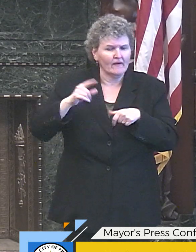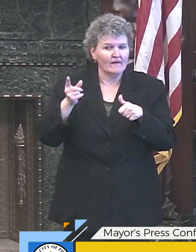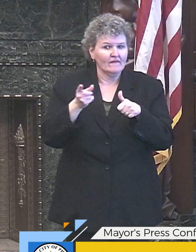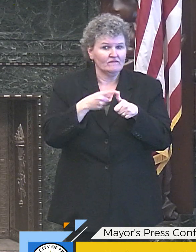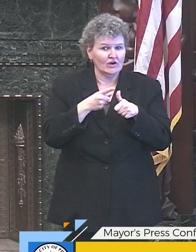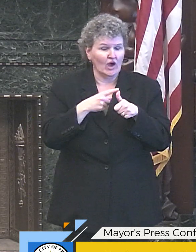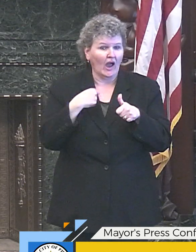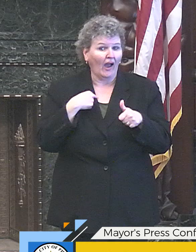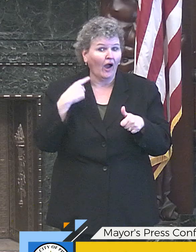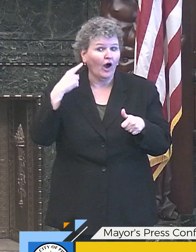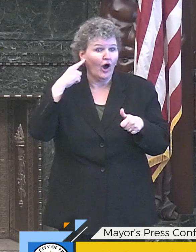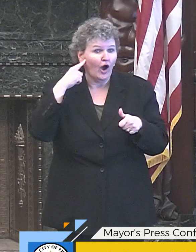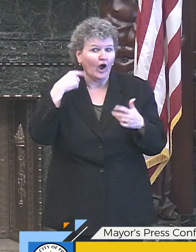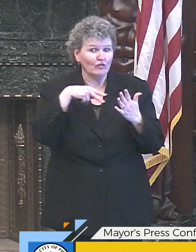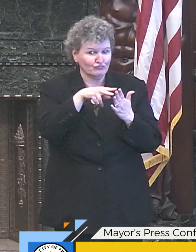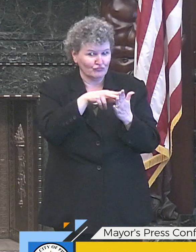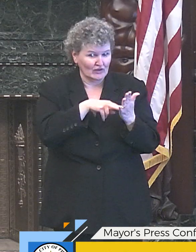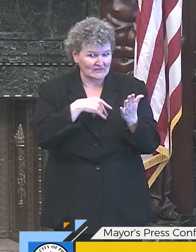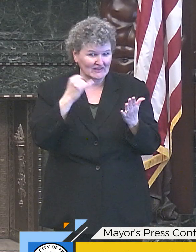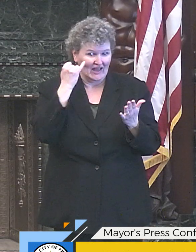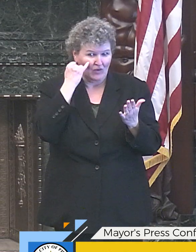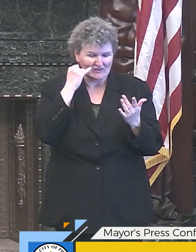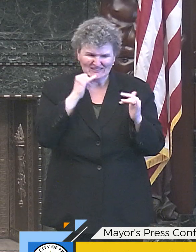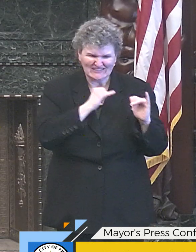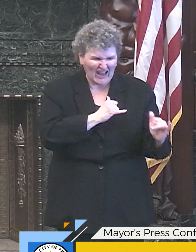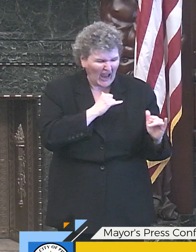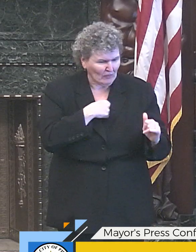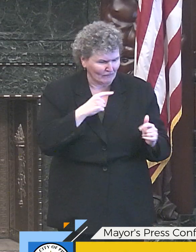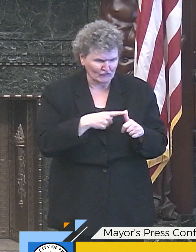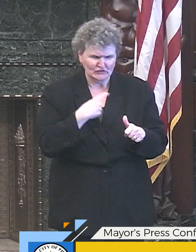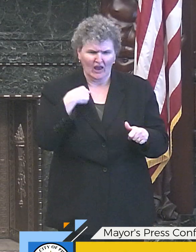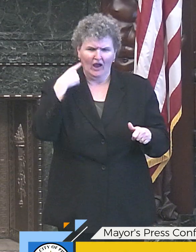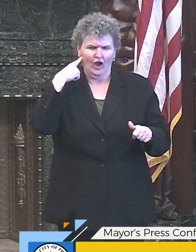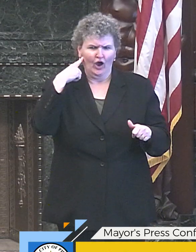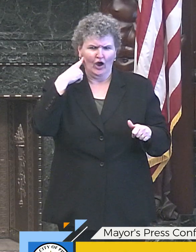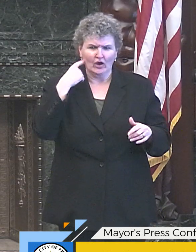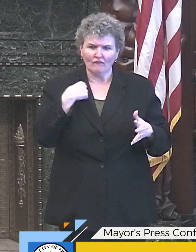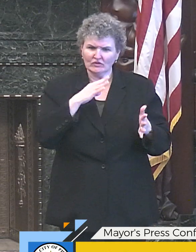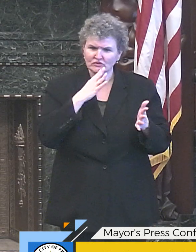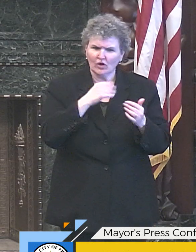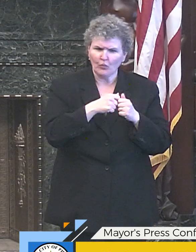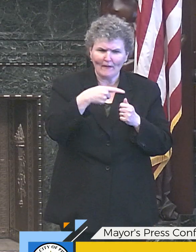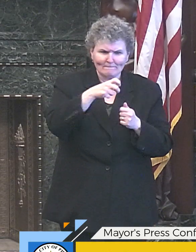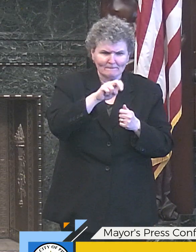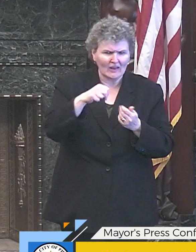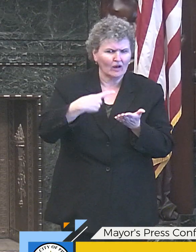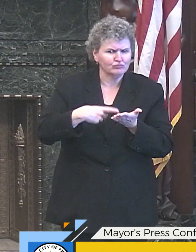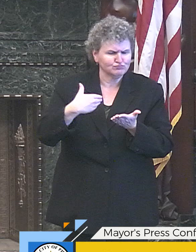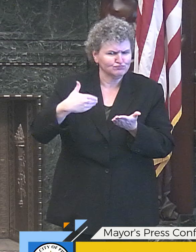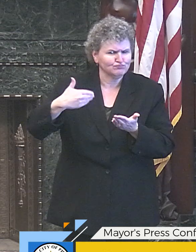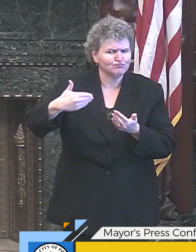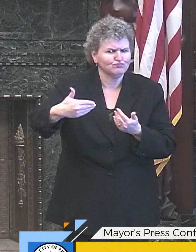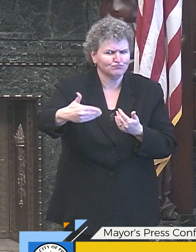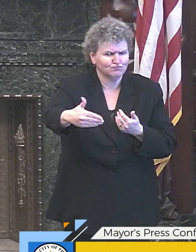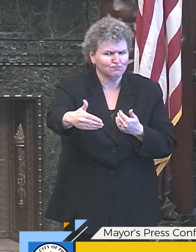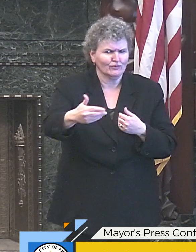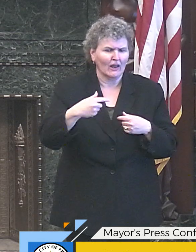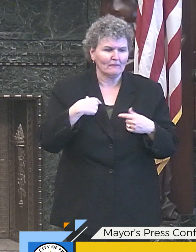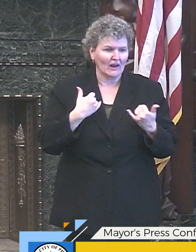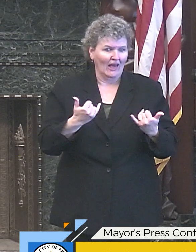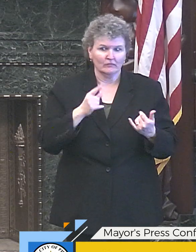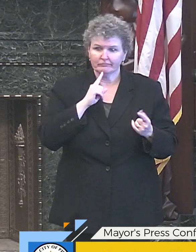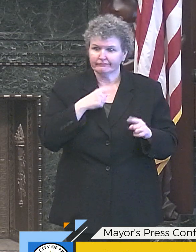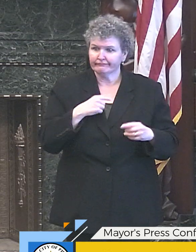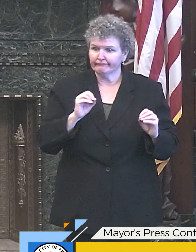Inquirer. So we are working with HUP on a regular basis. So I don't know if it's true or not. Again, we are looking at additional